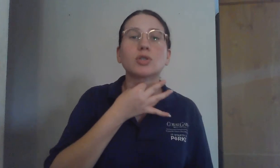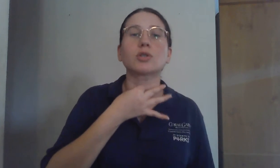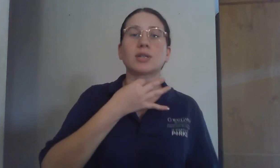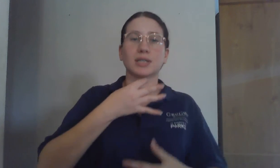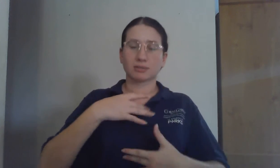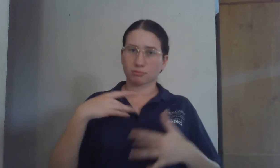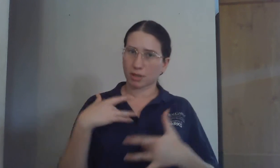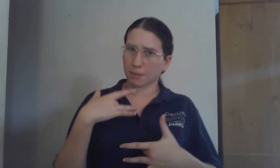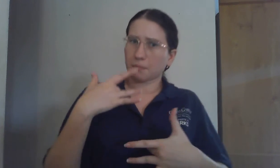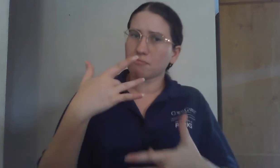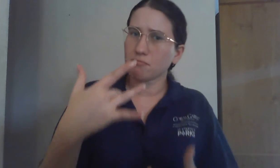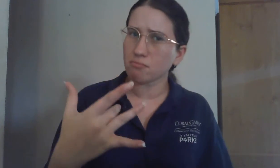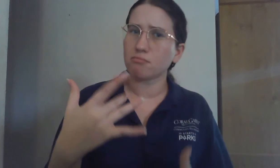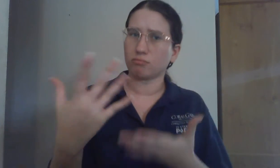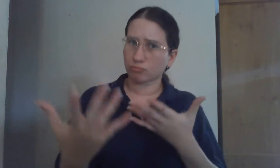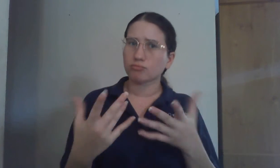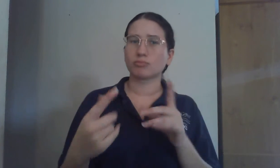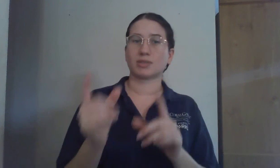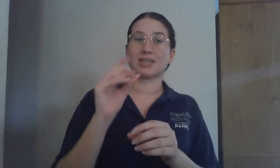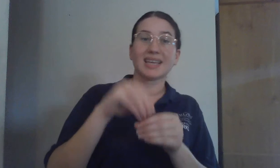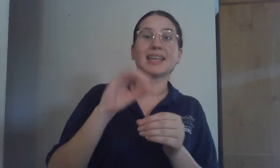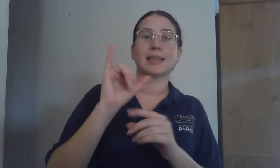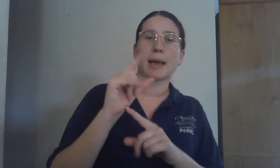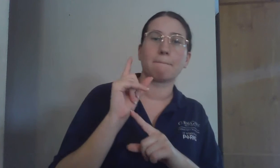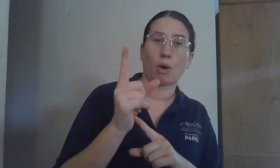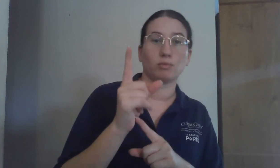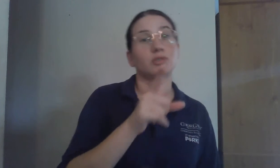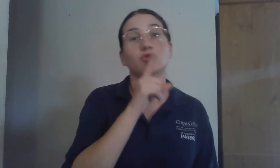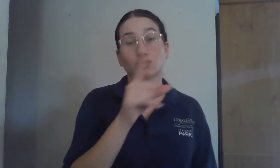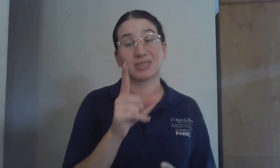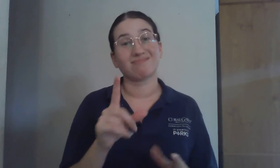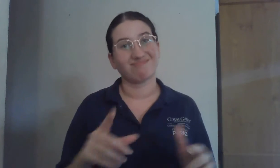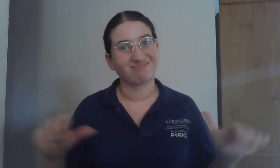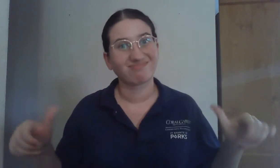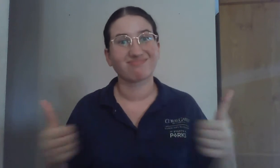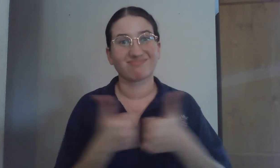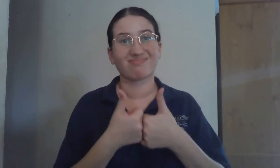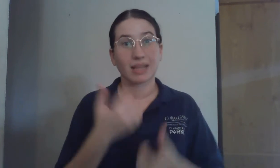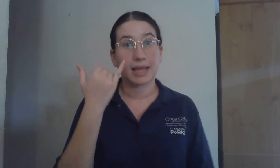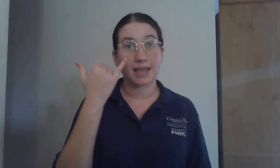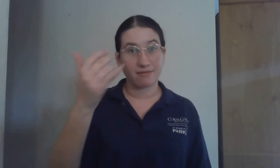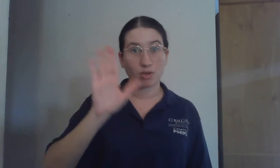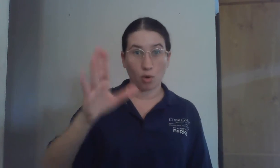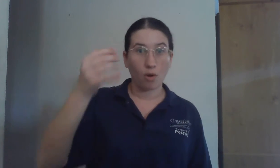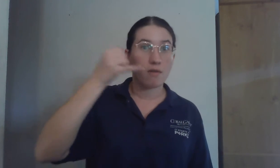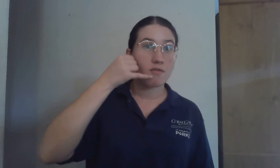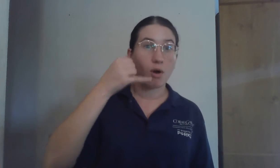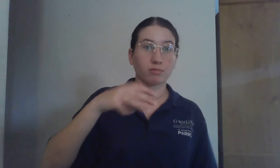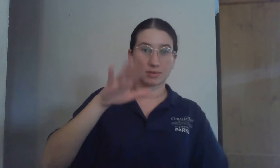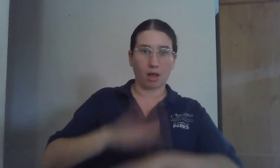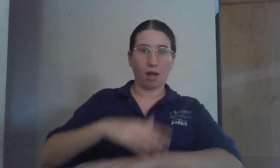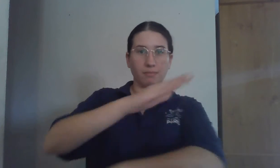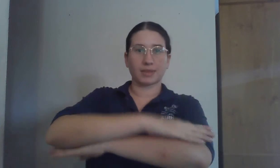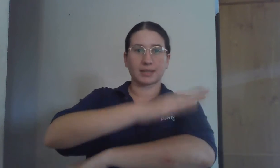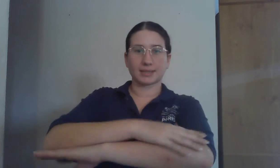be present. Which, by the way, is a big challenge if you forgot your phone on the table and it starts to